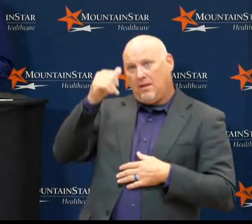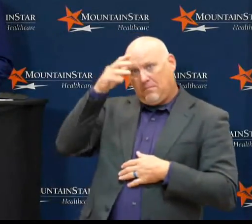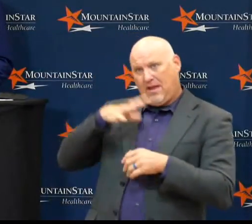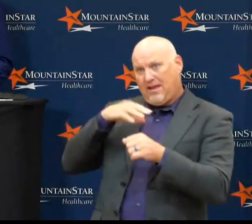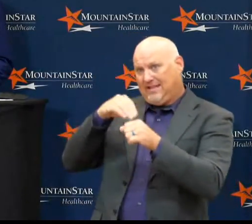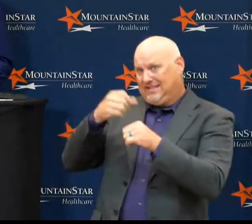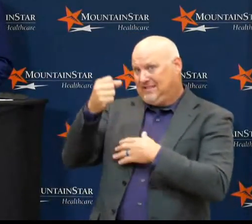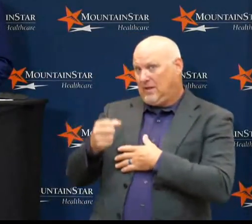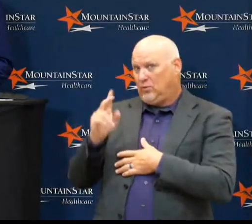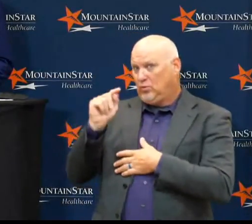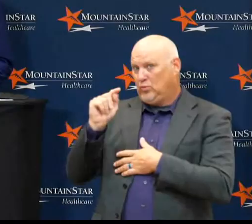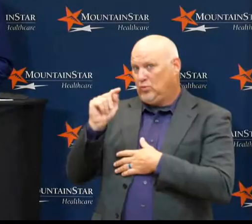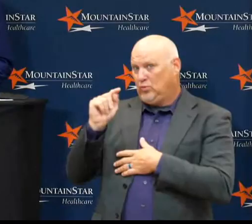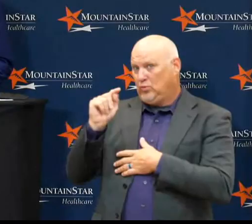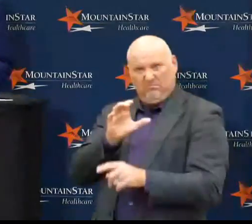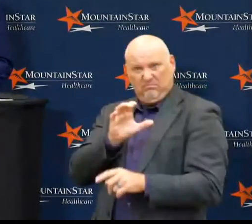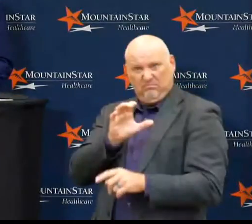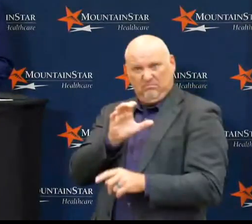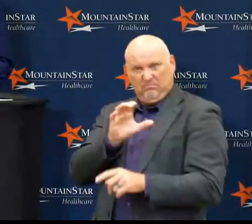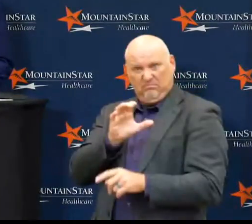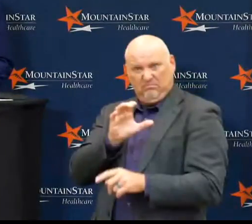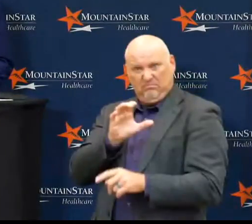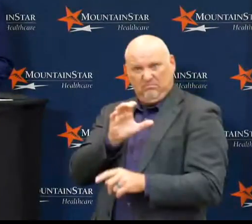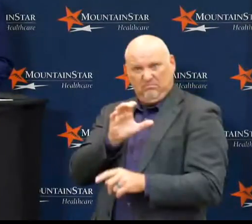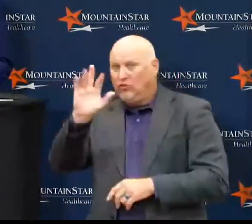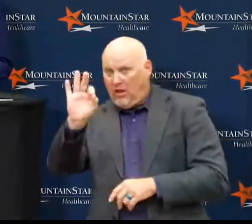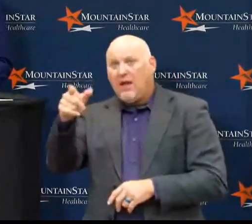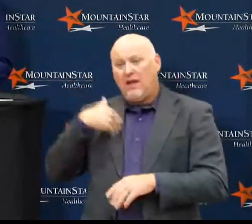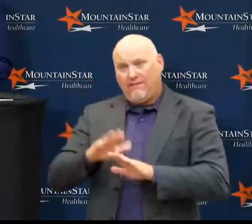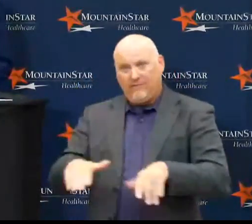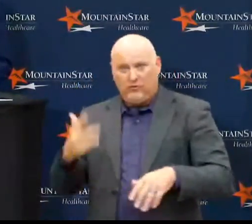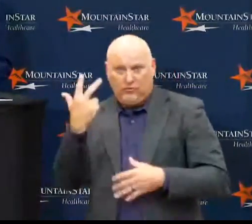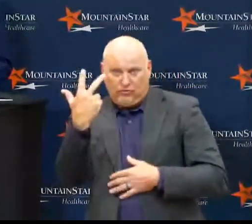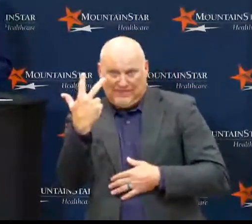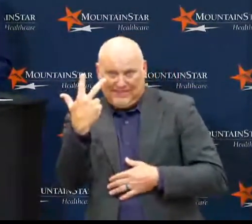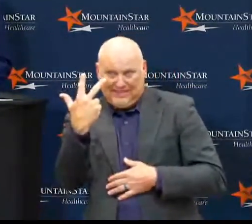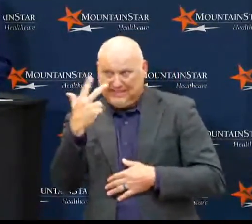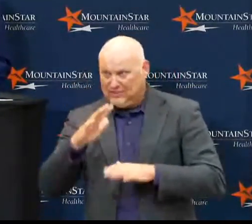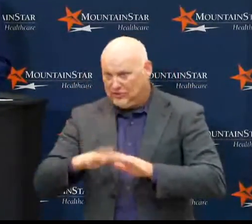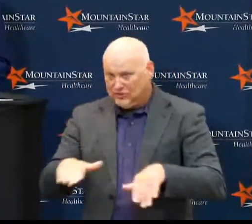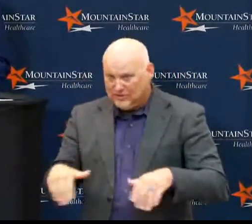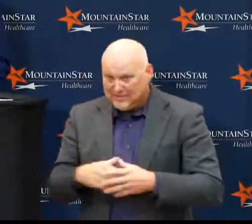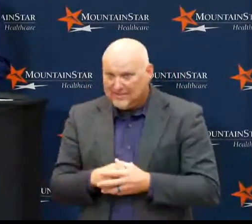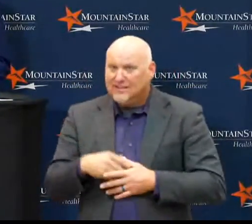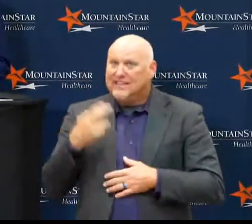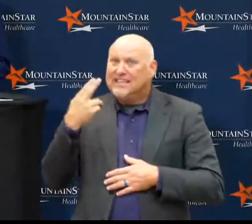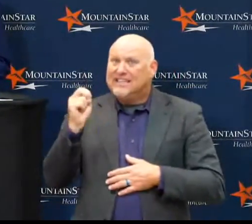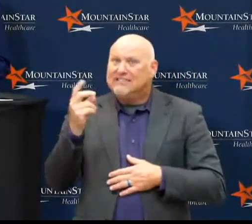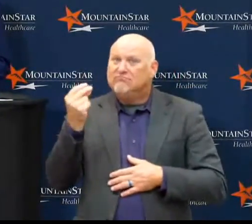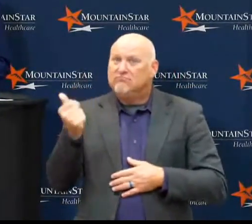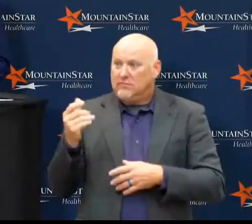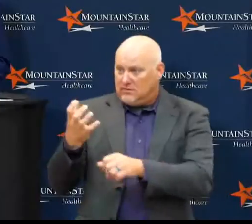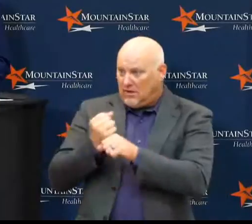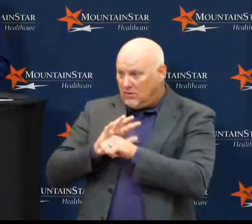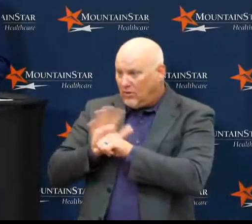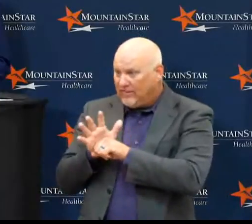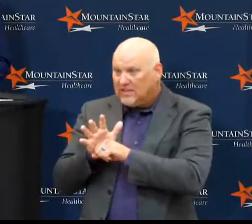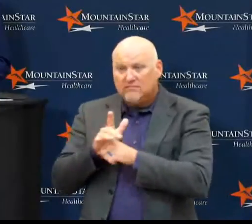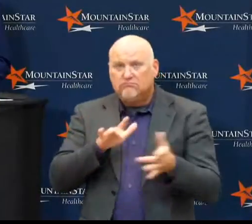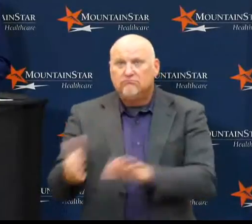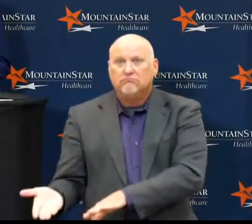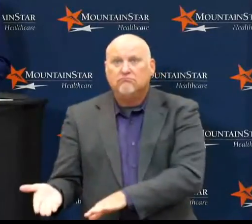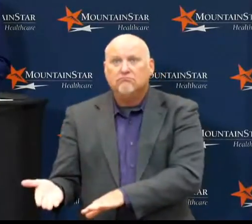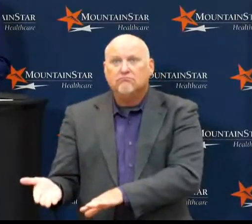three. His wife said he didn't think he could get it, or if he did, it wouldn't be severe since he was in the prime of his life. And now his wife is telling